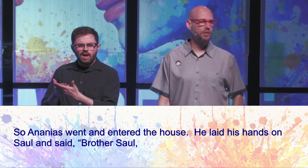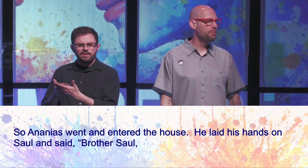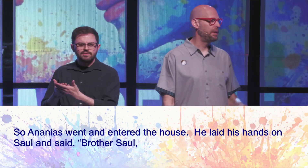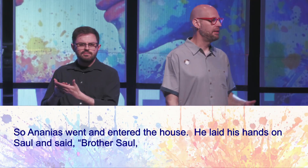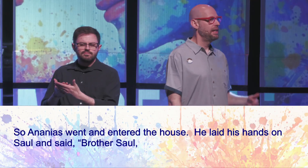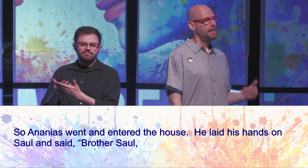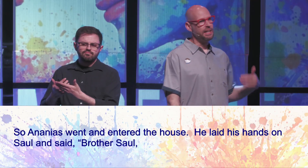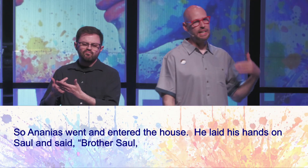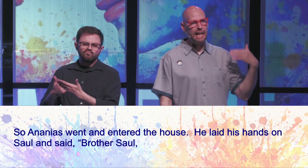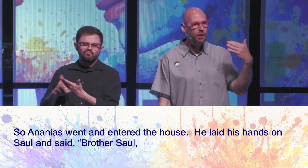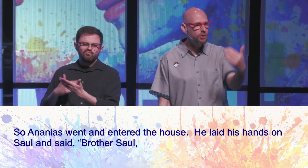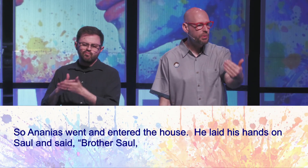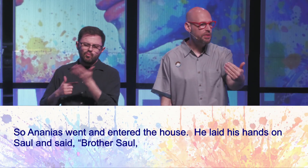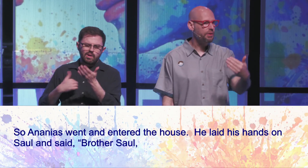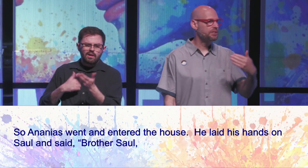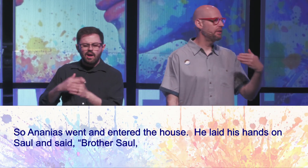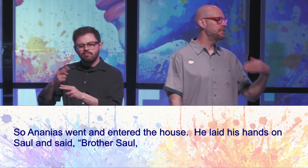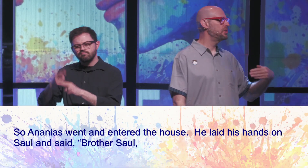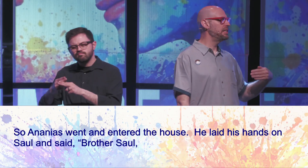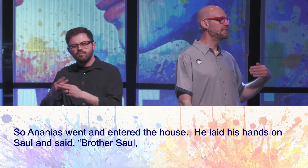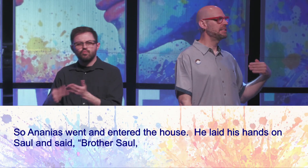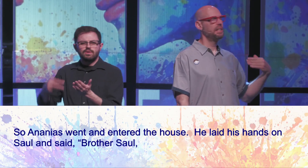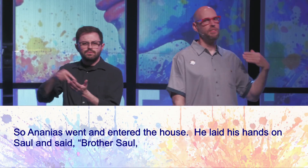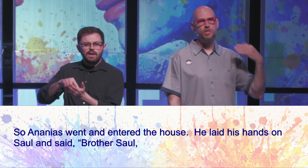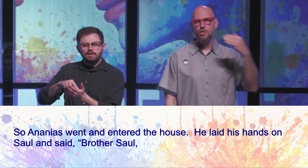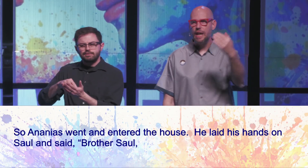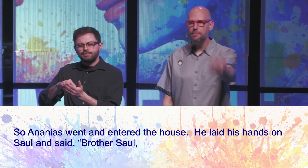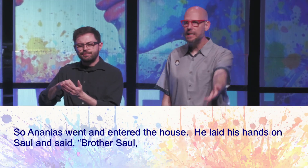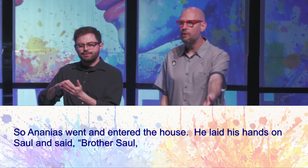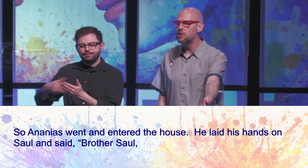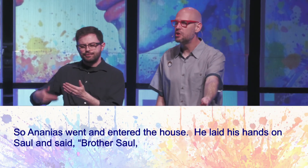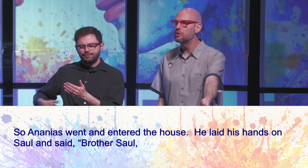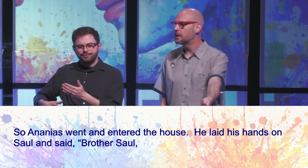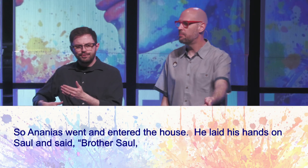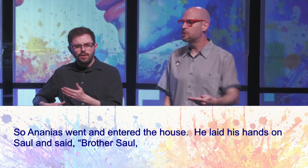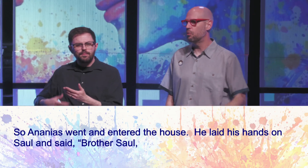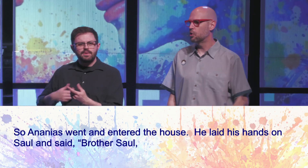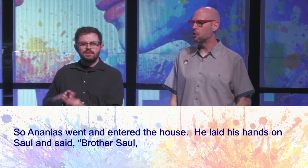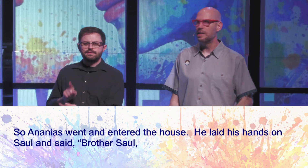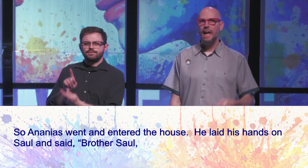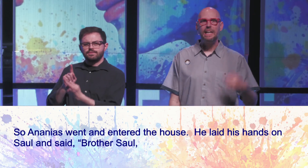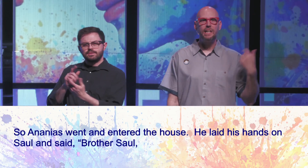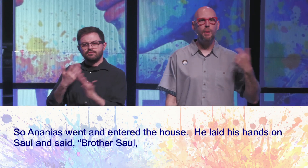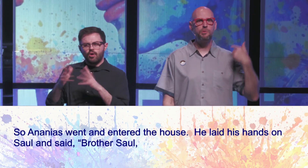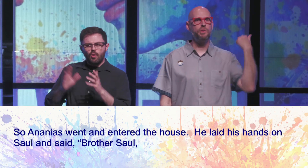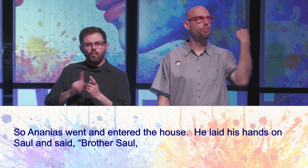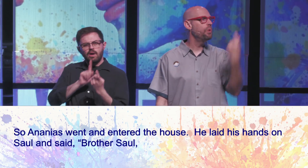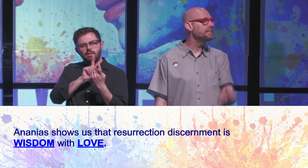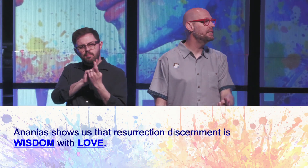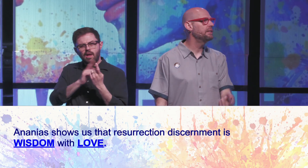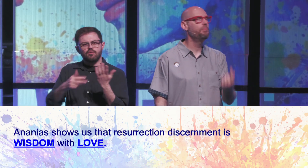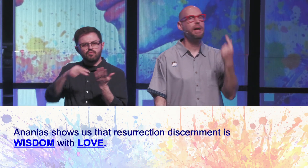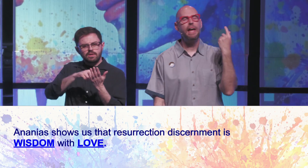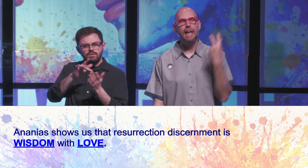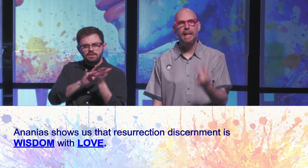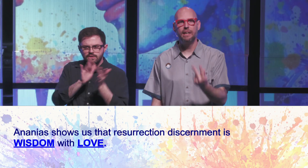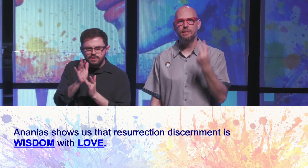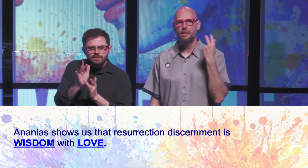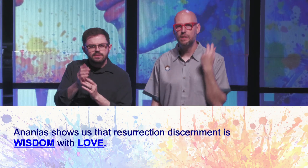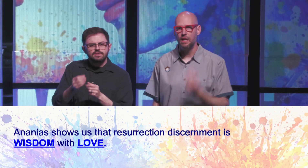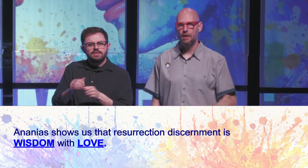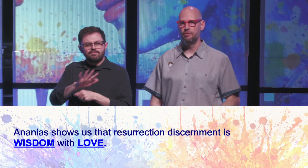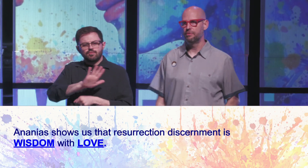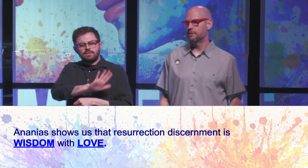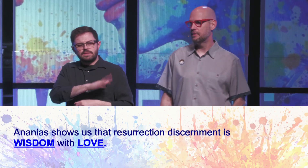resurrection discernment, an encounter with the resurrected Jesus that shapes how he shows up in the world, and he comes with wisdom